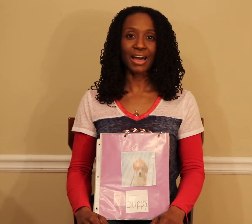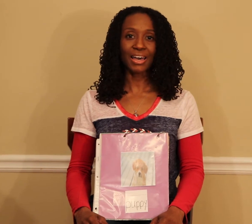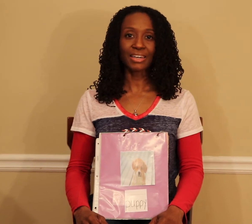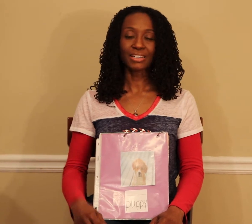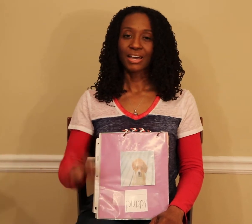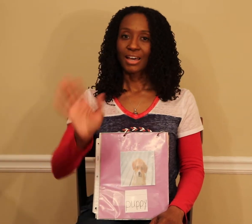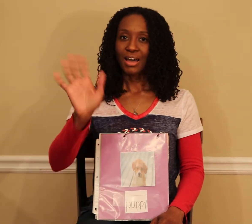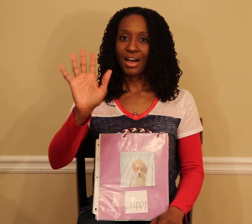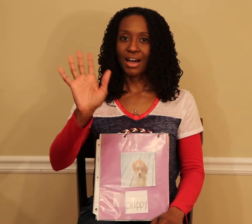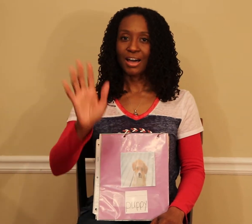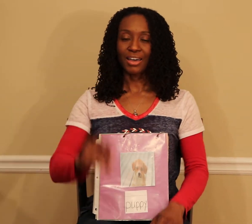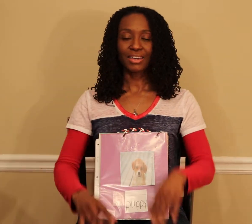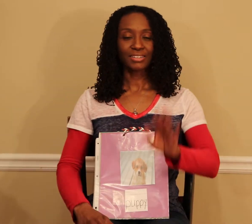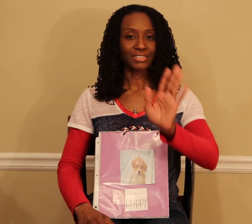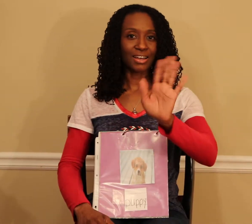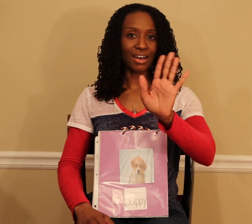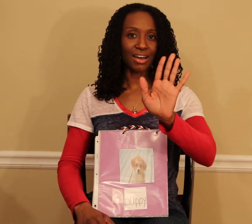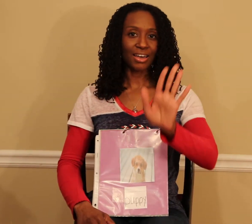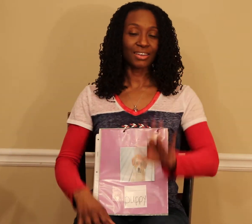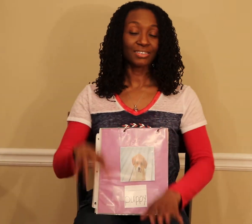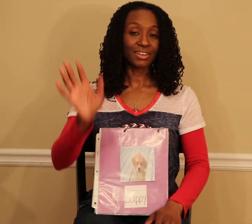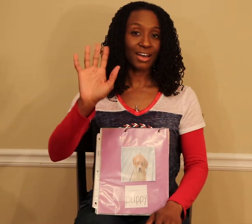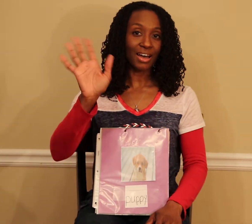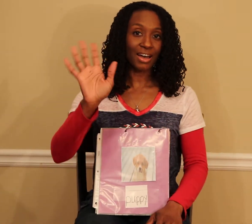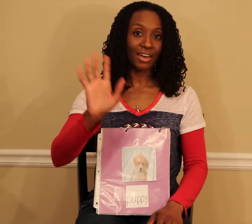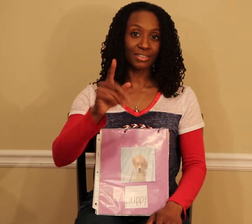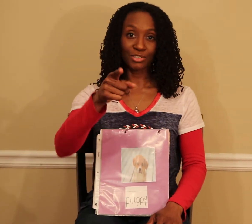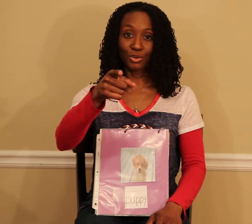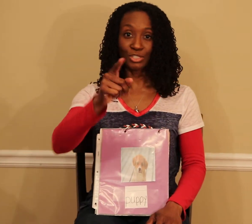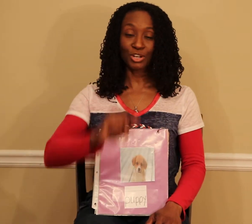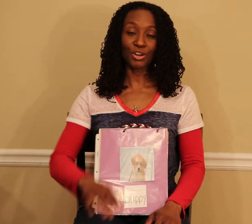let's say hi. Hi. Hi. Hi. Hi. Your turn.